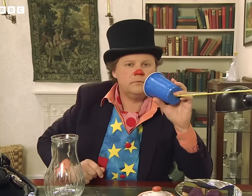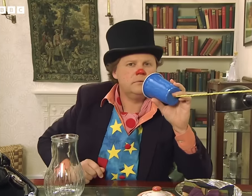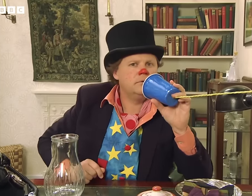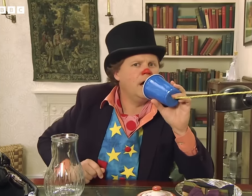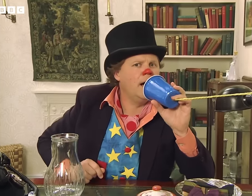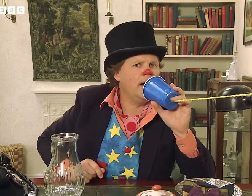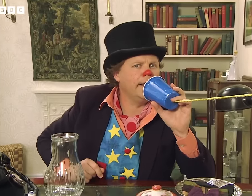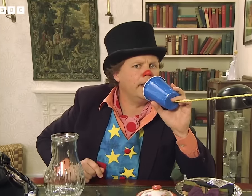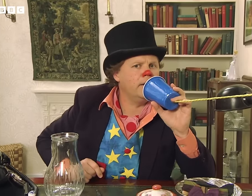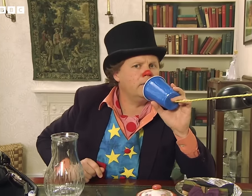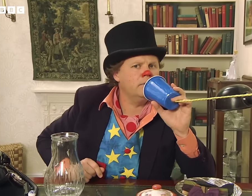Oh. Hello.